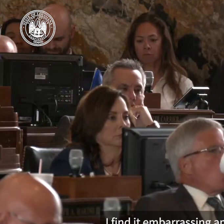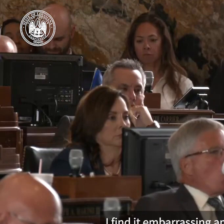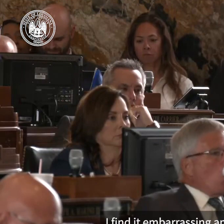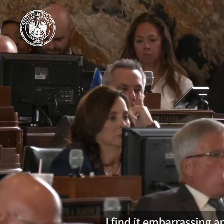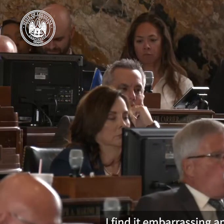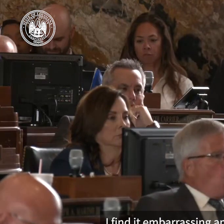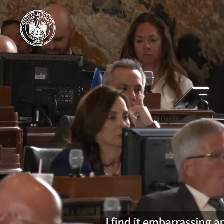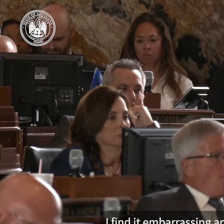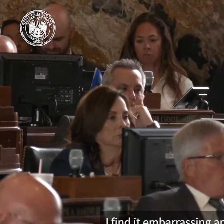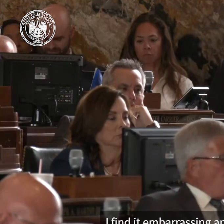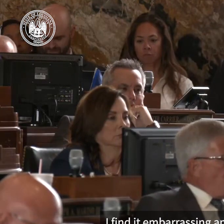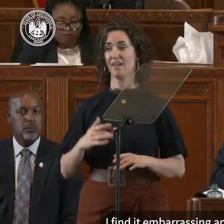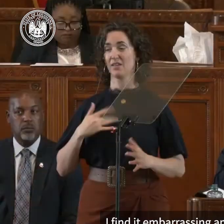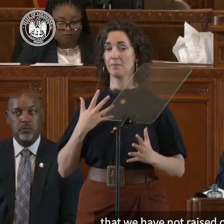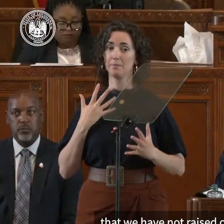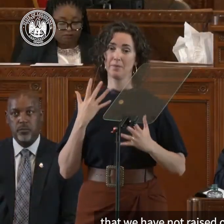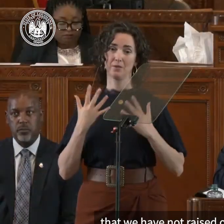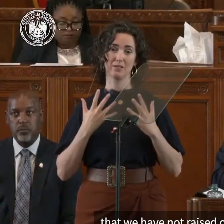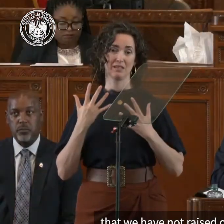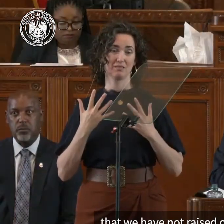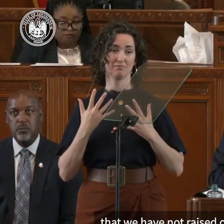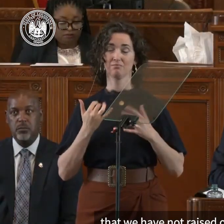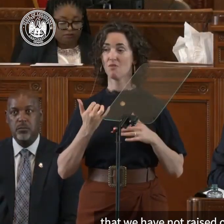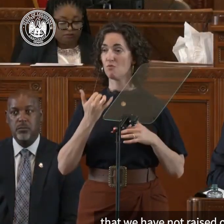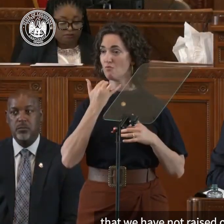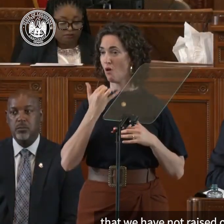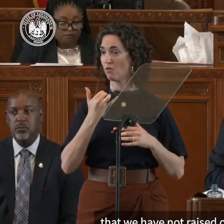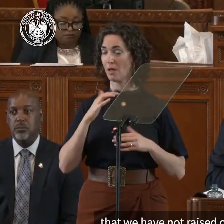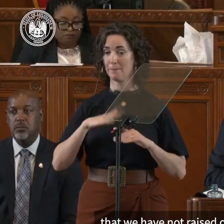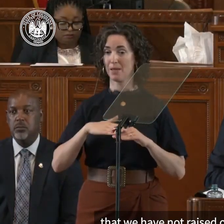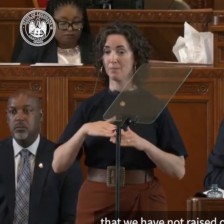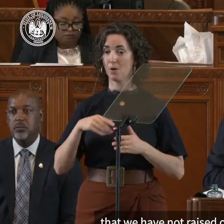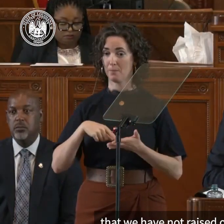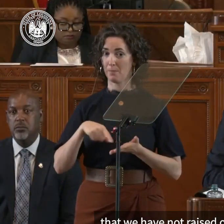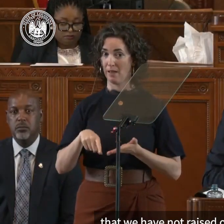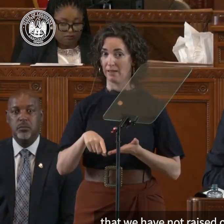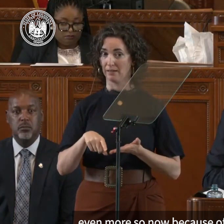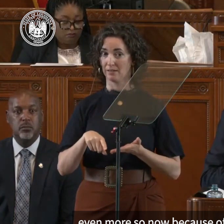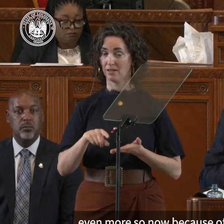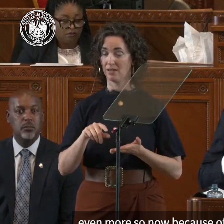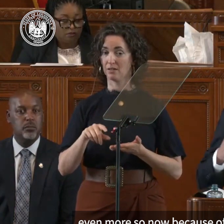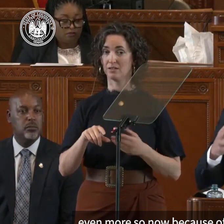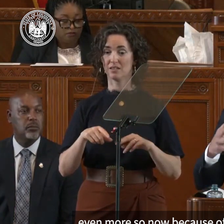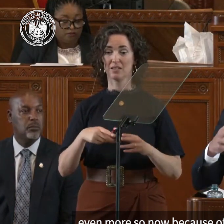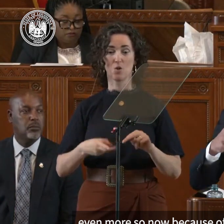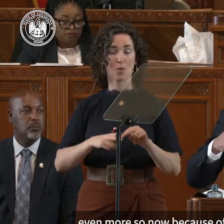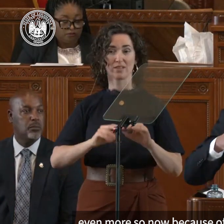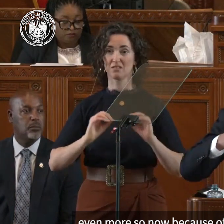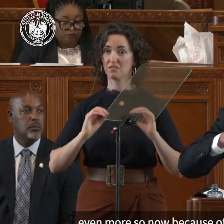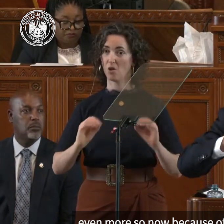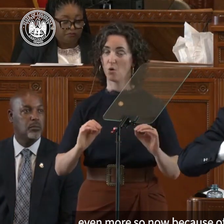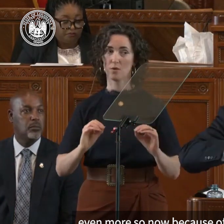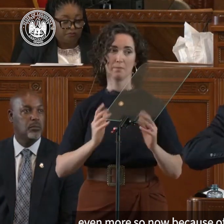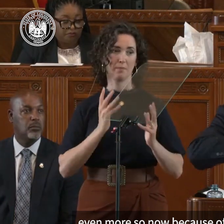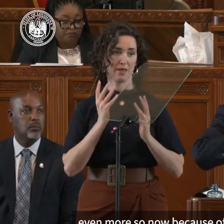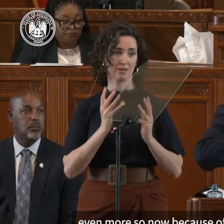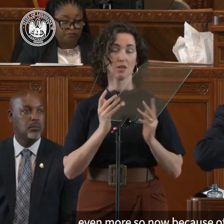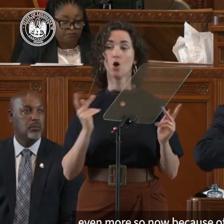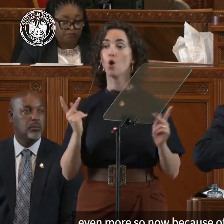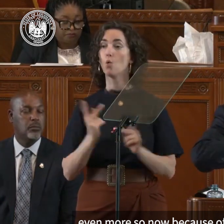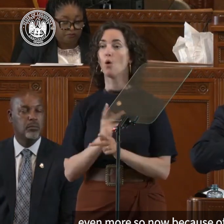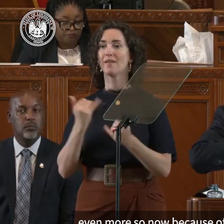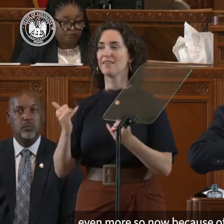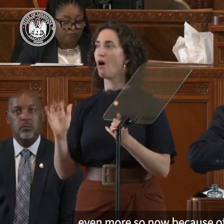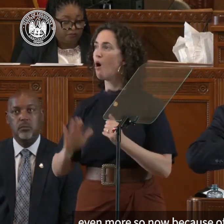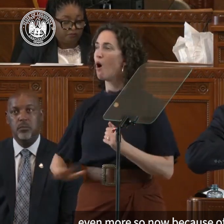I find it embarrassing and frankly immoral that we have not raised our minimum wage, even more so now because of the impact of